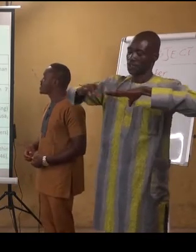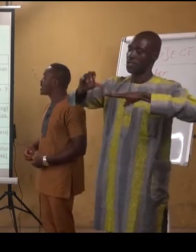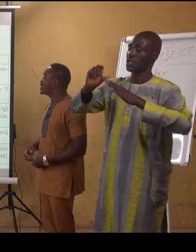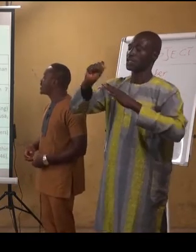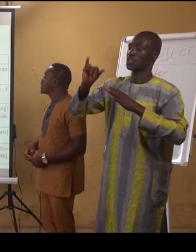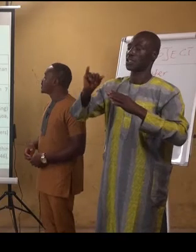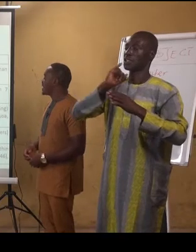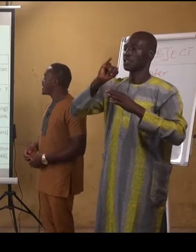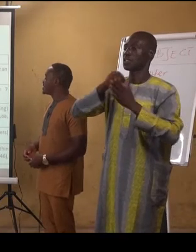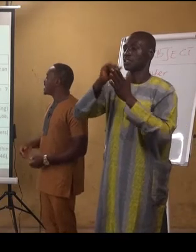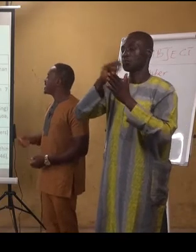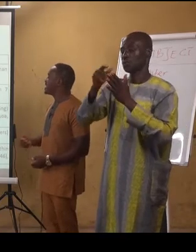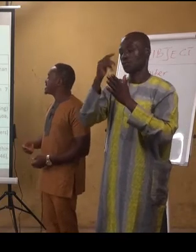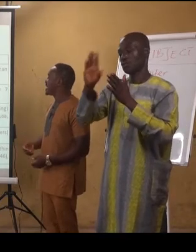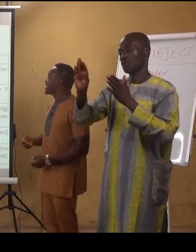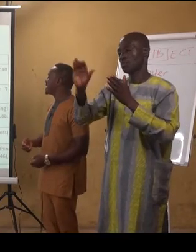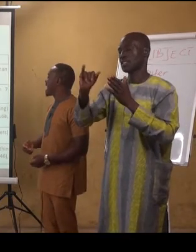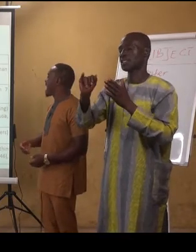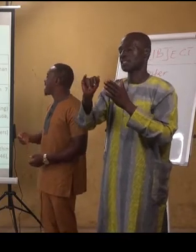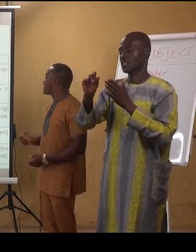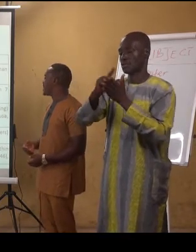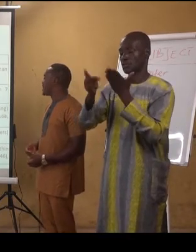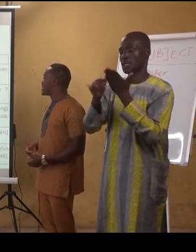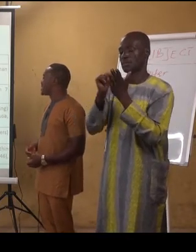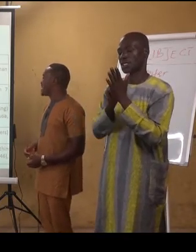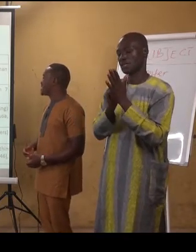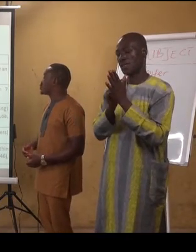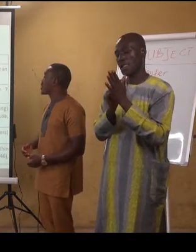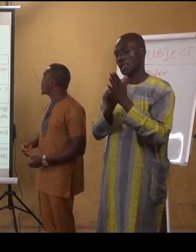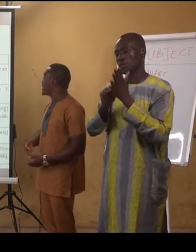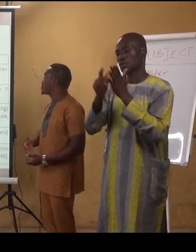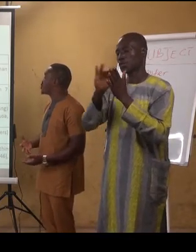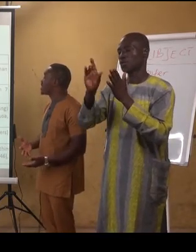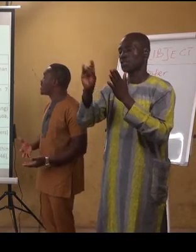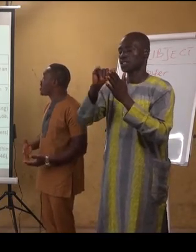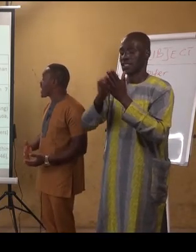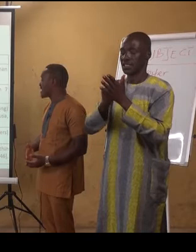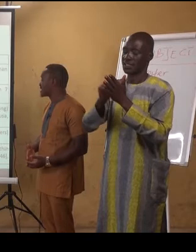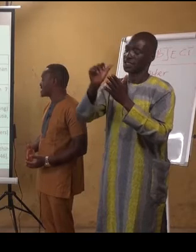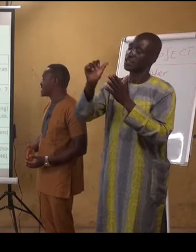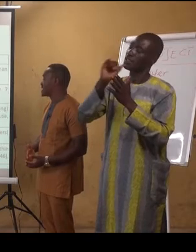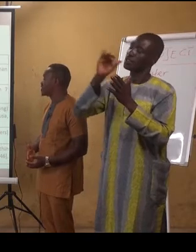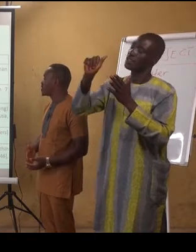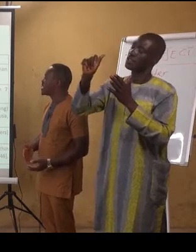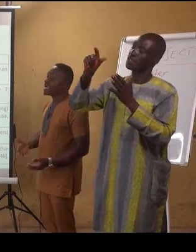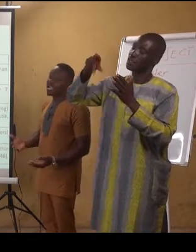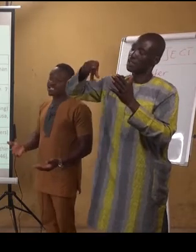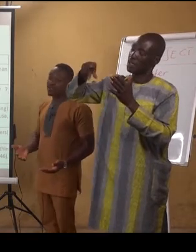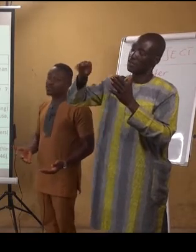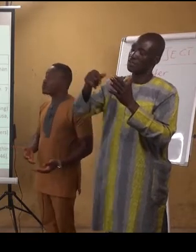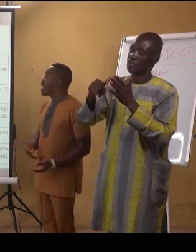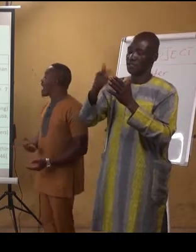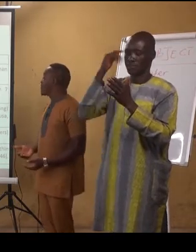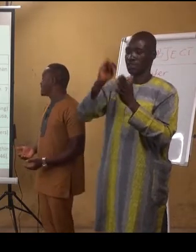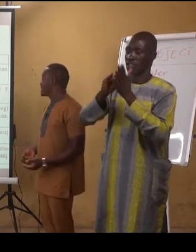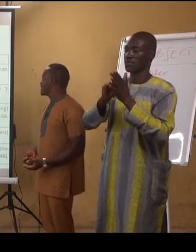basic programming to identify data that are alphabetic. That is, we call them string or characters in nature.